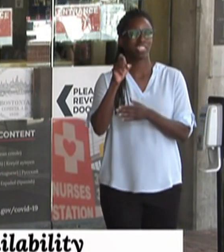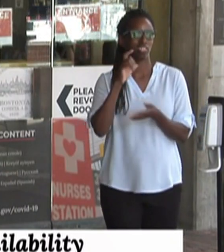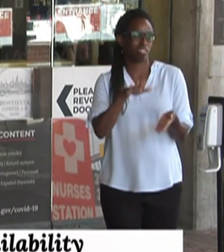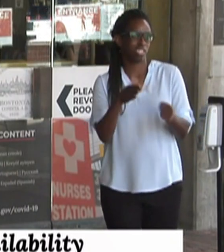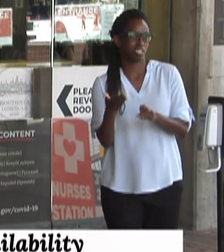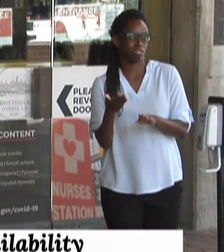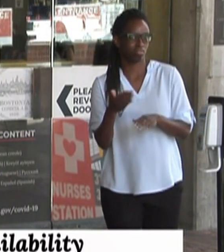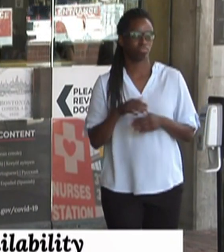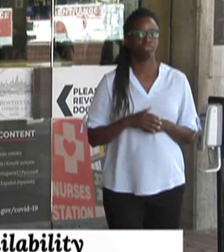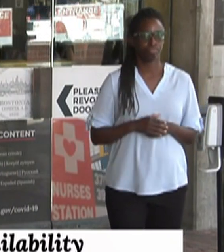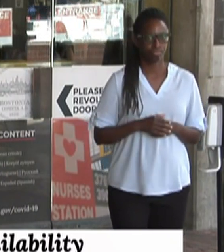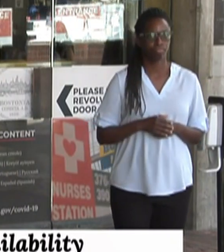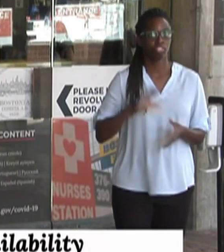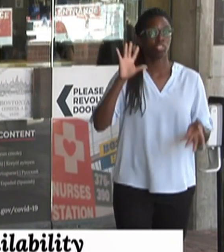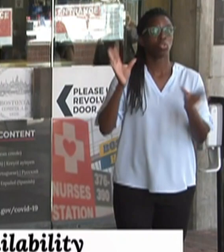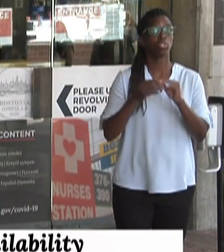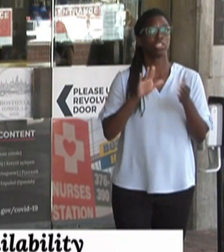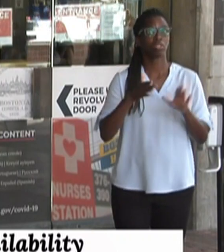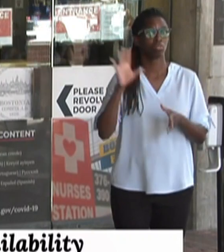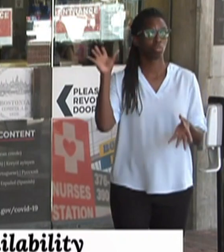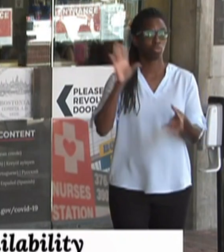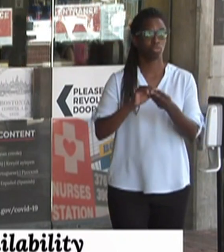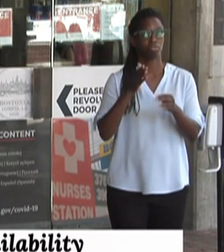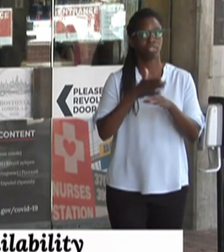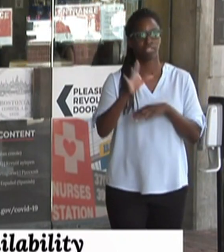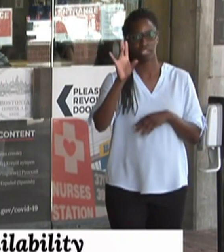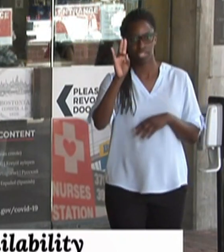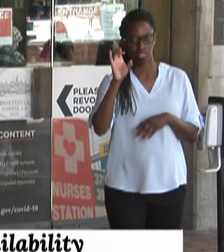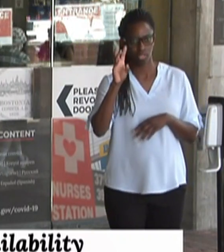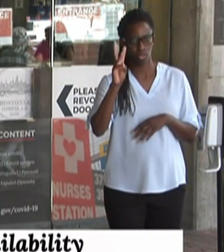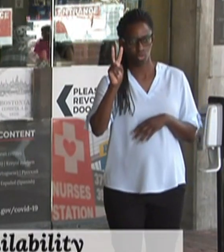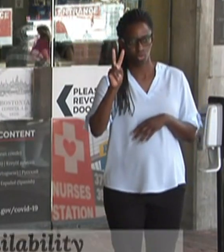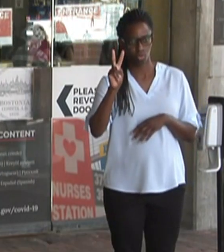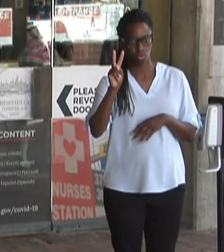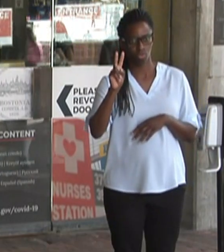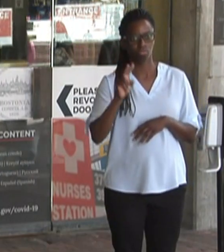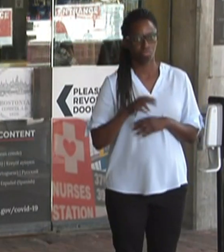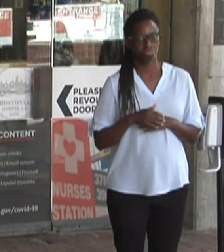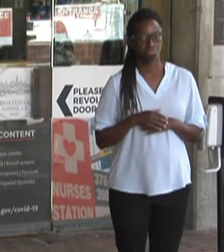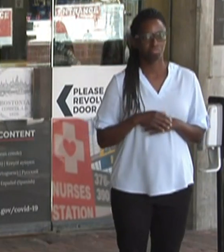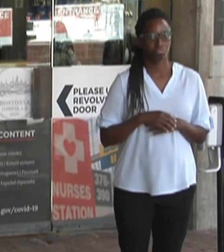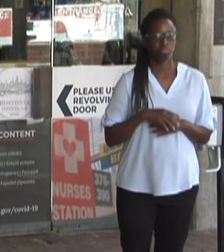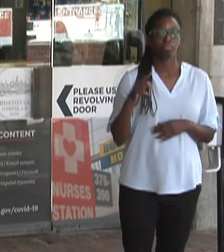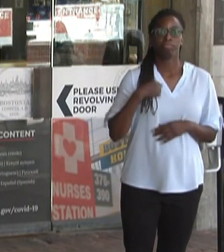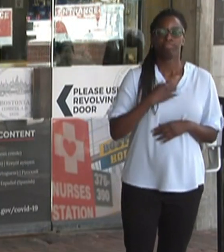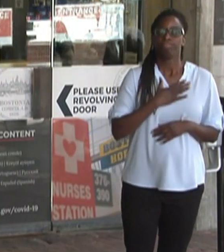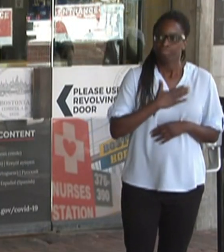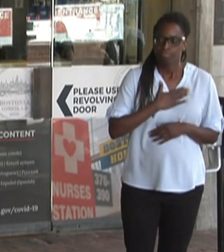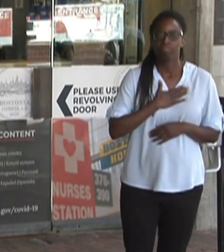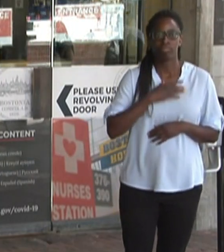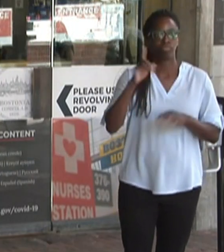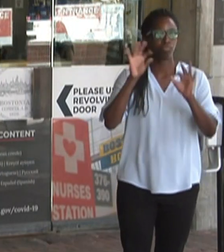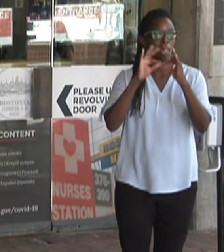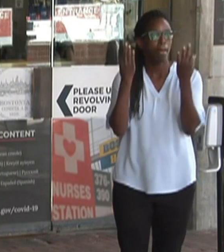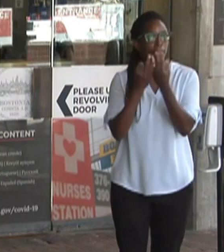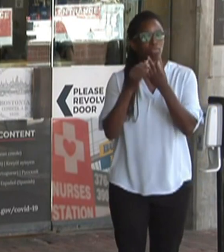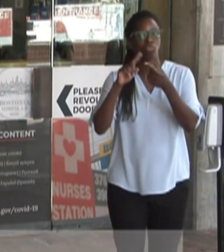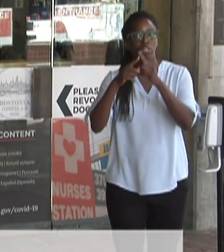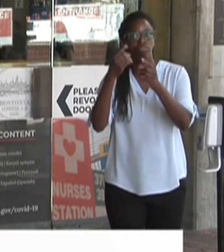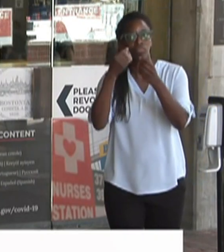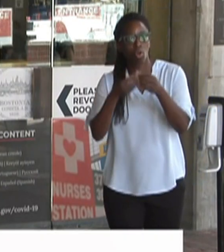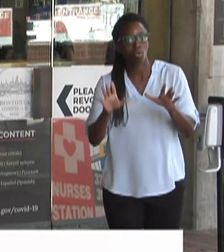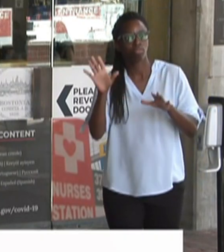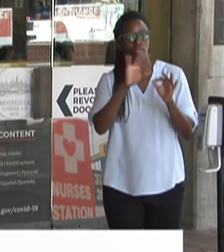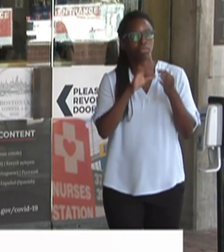prayers. For the week ending August 22nd, the 7-day average positive test rate was